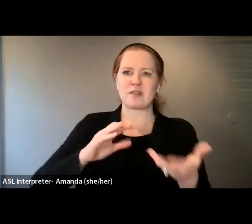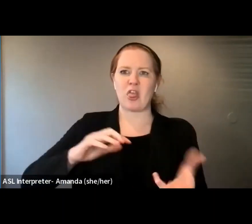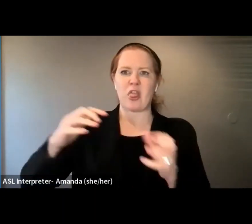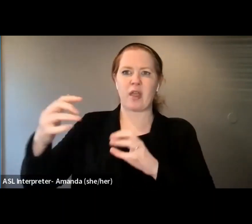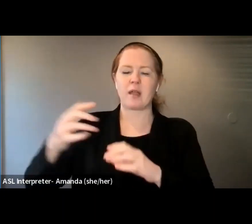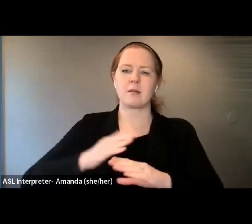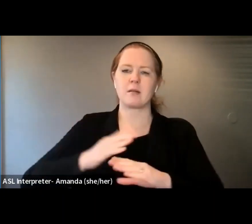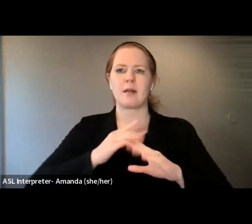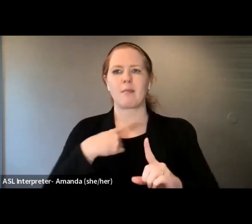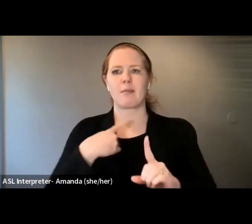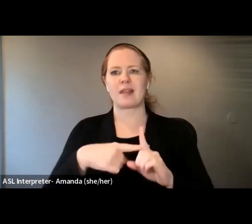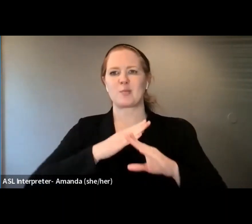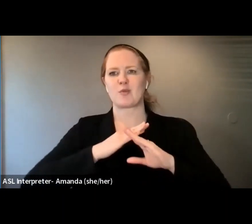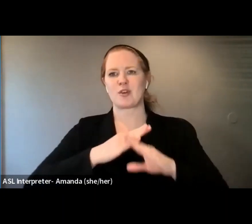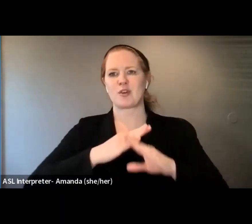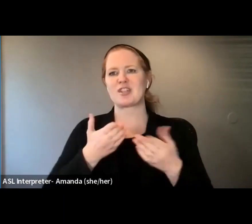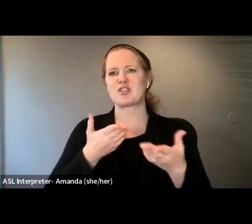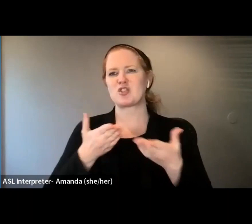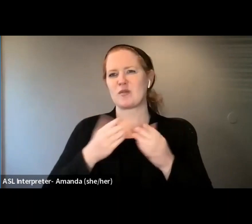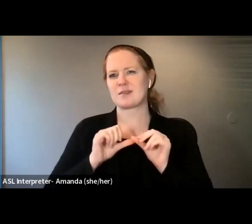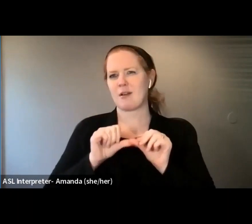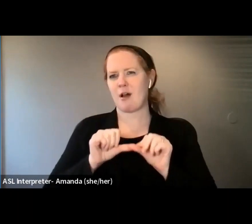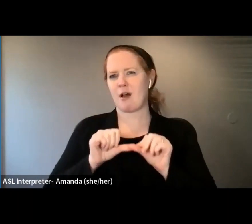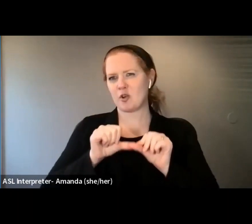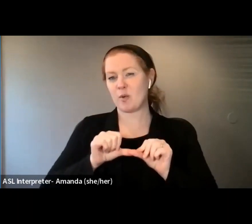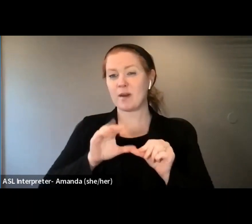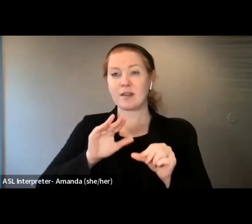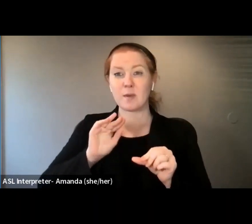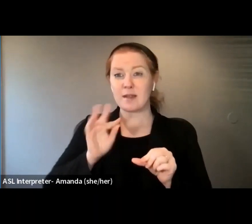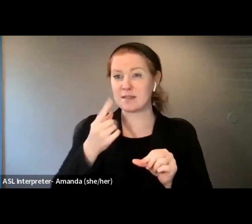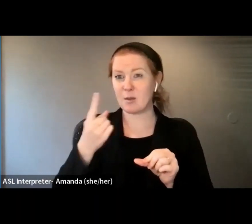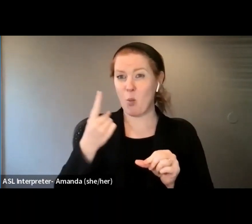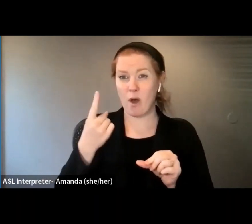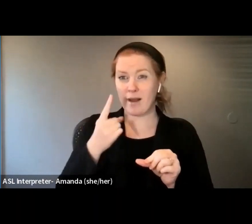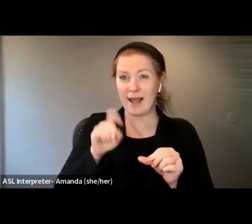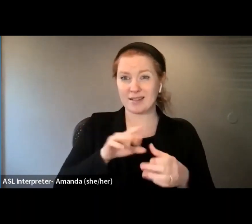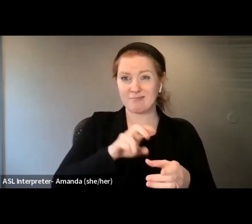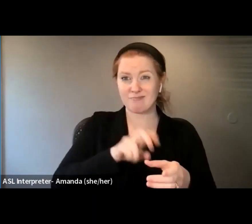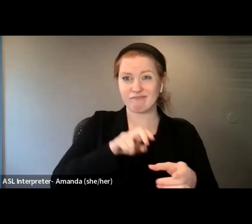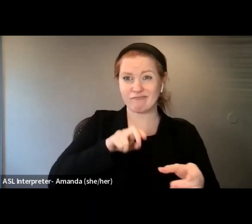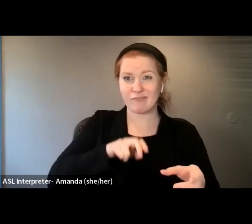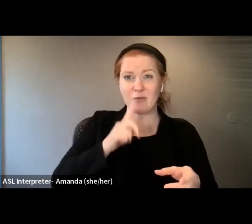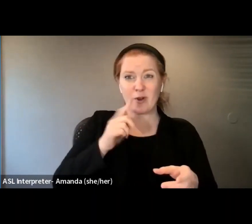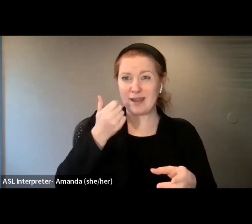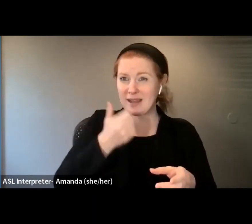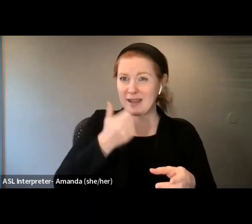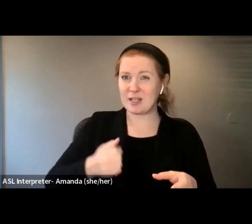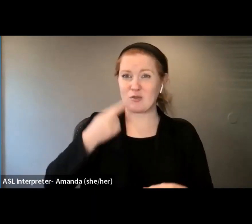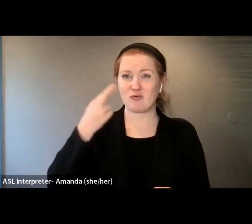protect service continuity if someone has to leave participant direction for any reason.